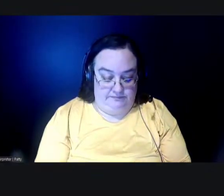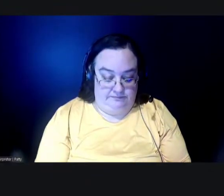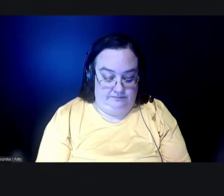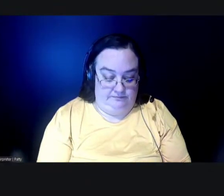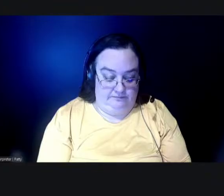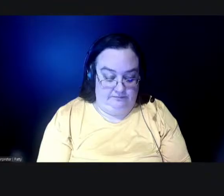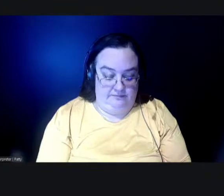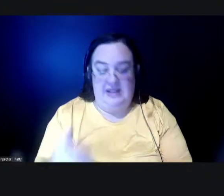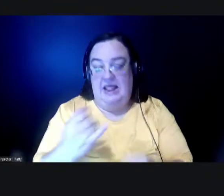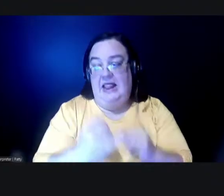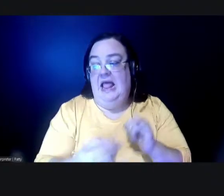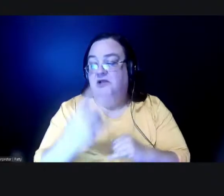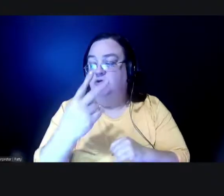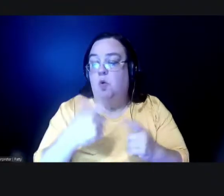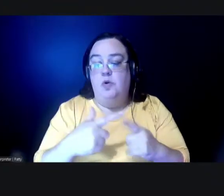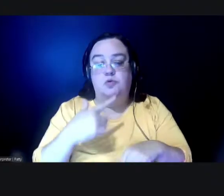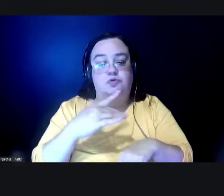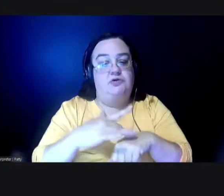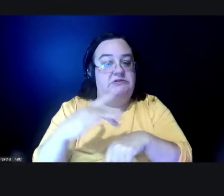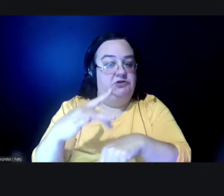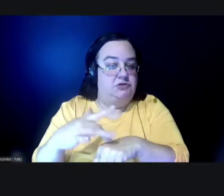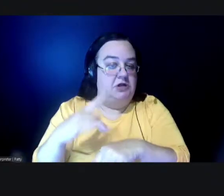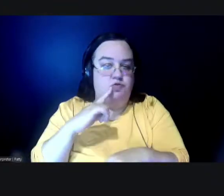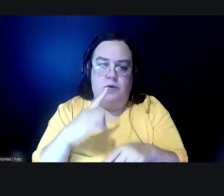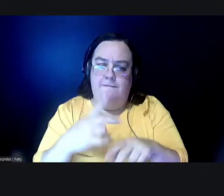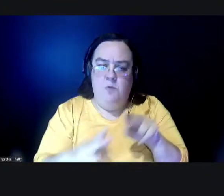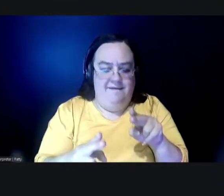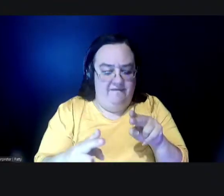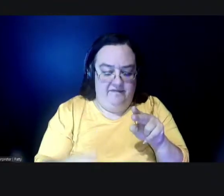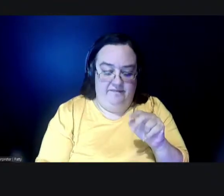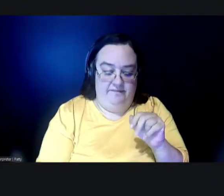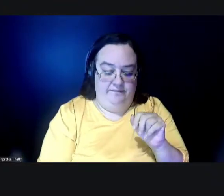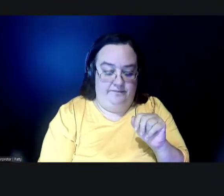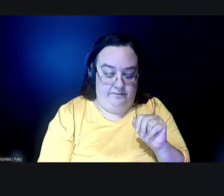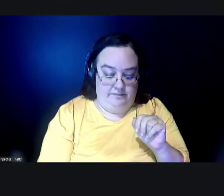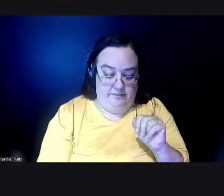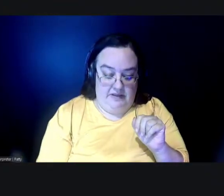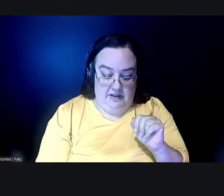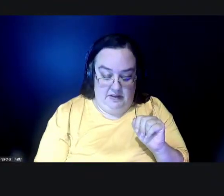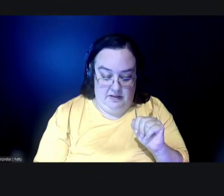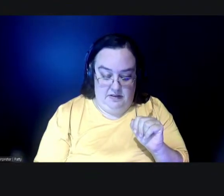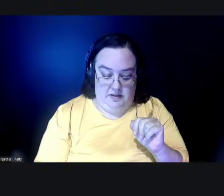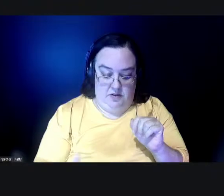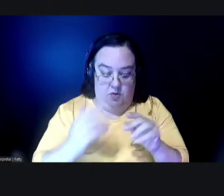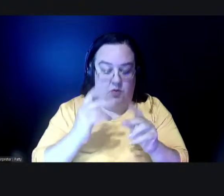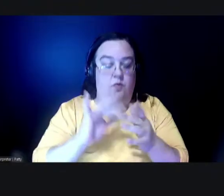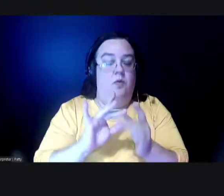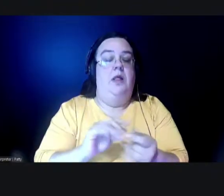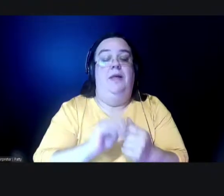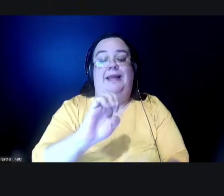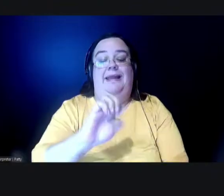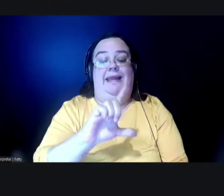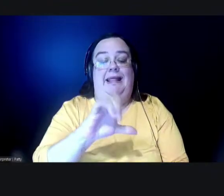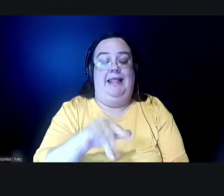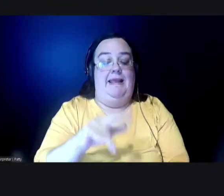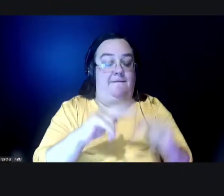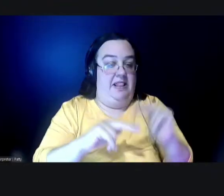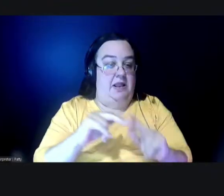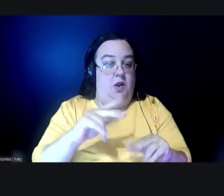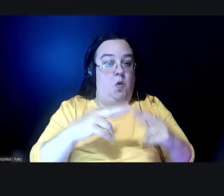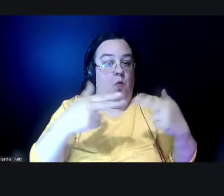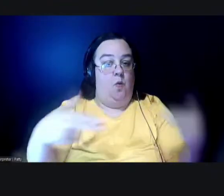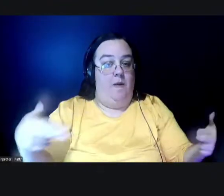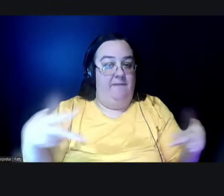just want to touch on real quickly as it relates to the Ely building ribbon cutting. Just want to thank